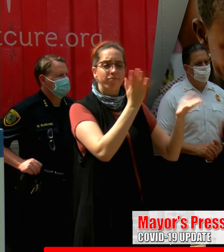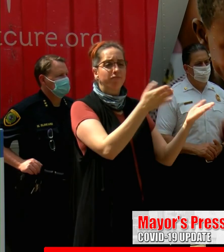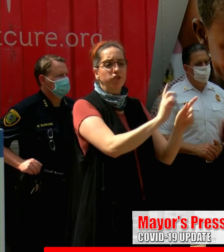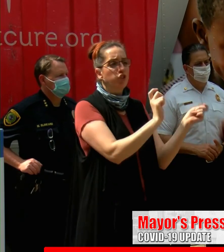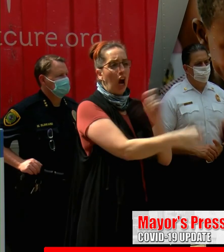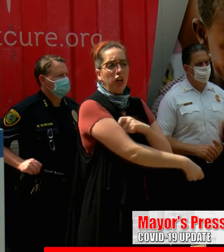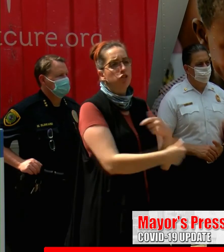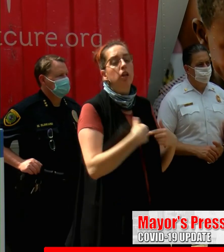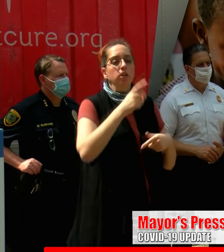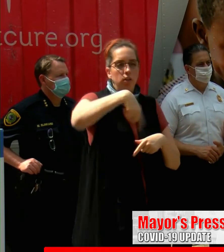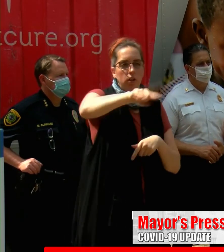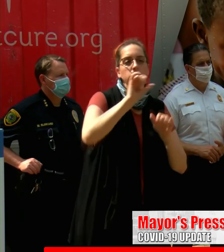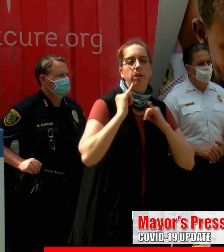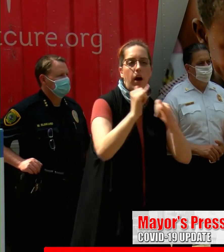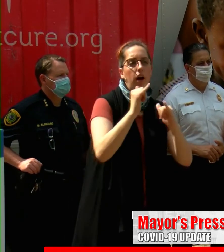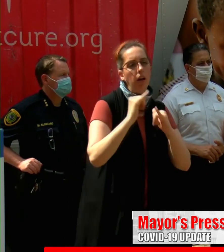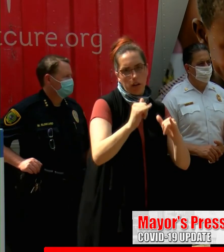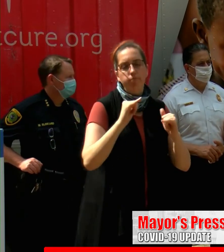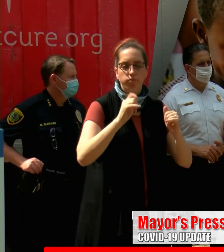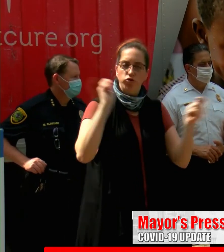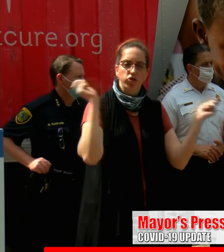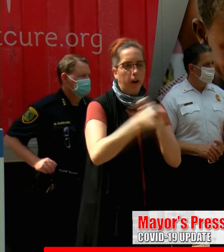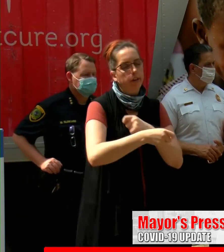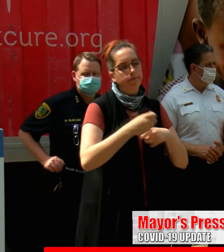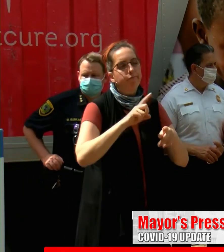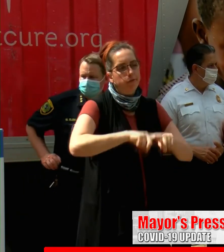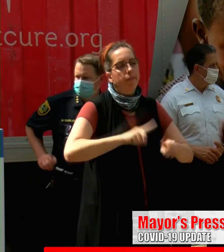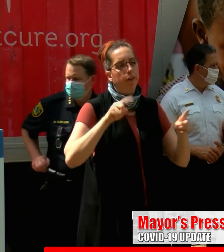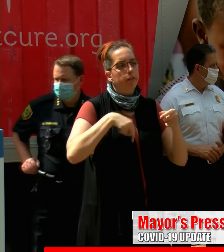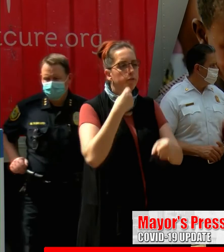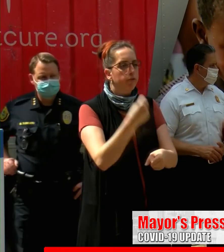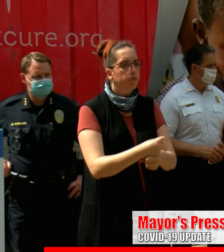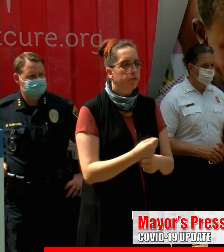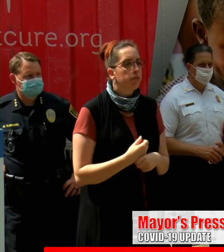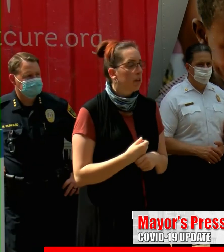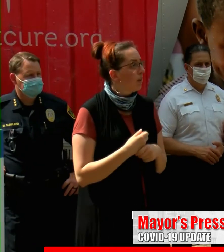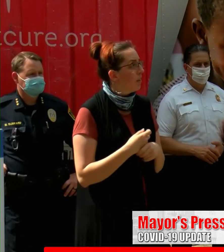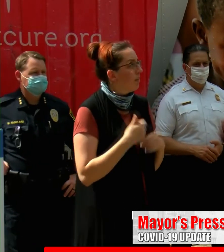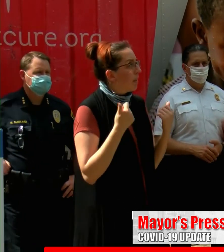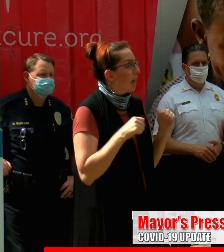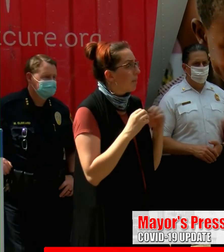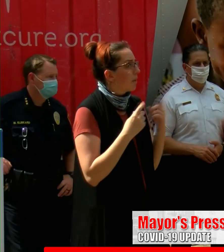has totally changed. Okay? Anything else?